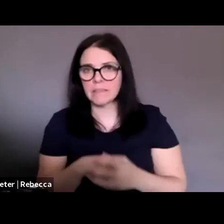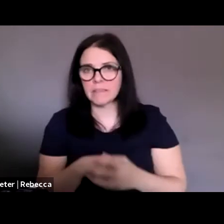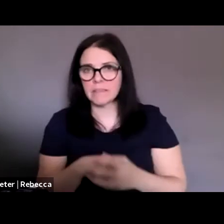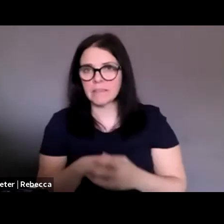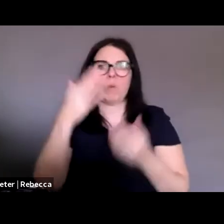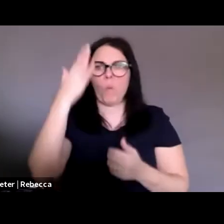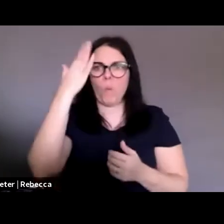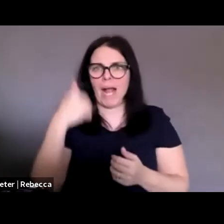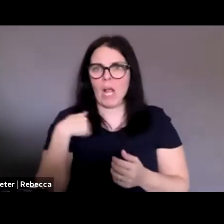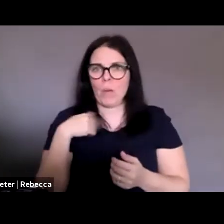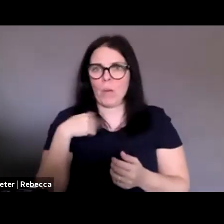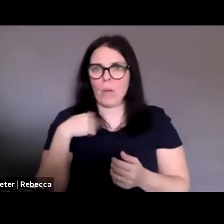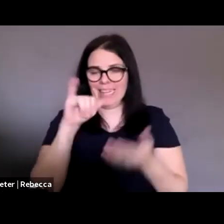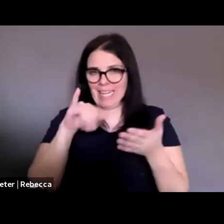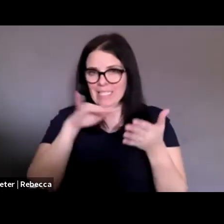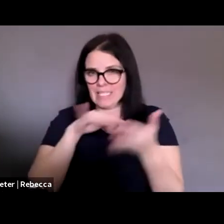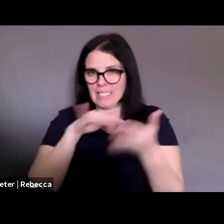Outcomes Study, the FCO study.